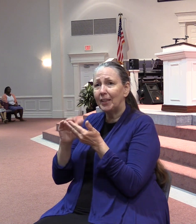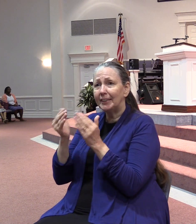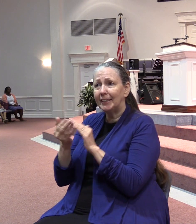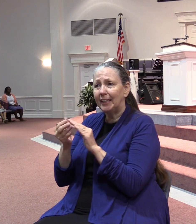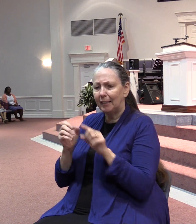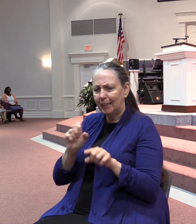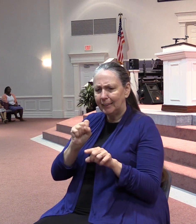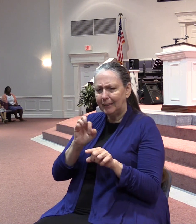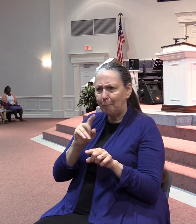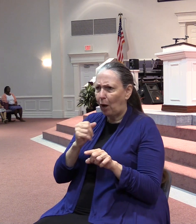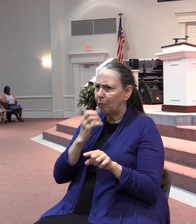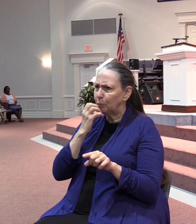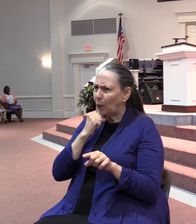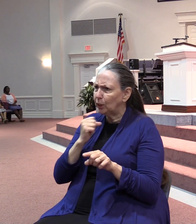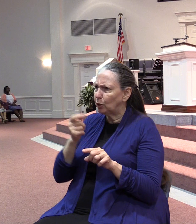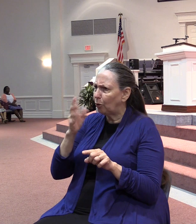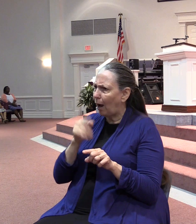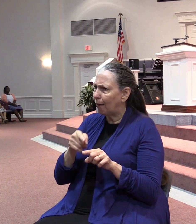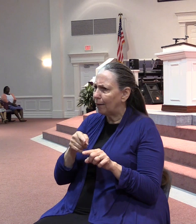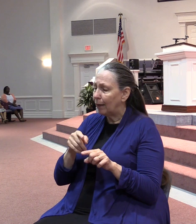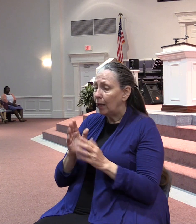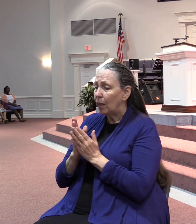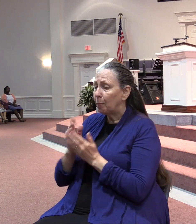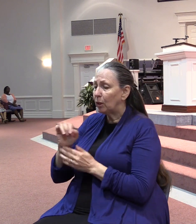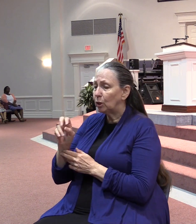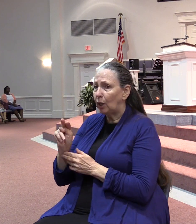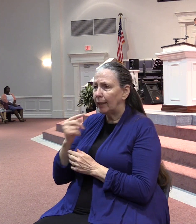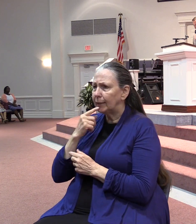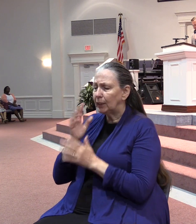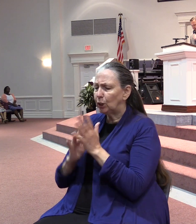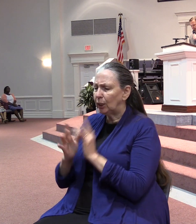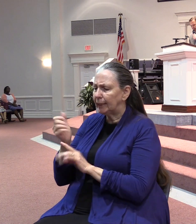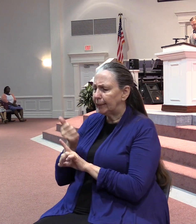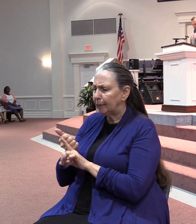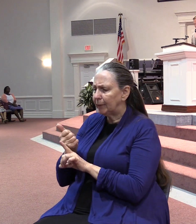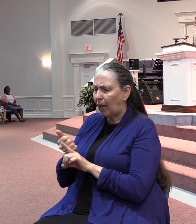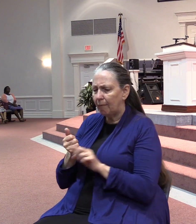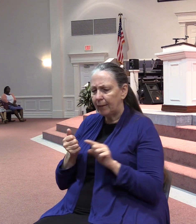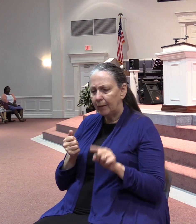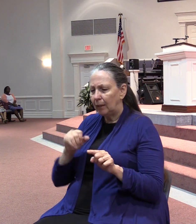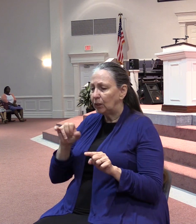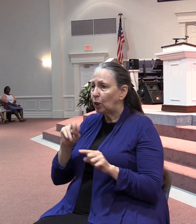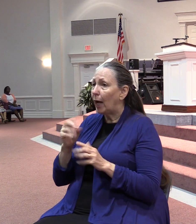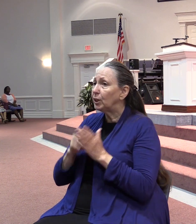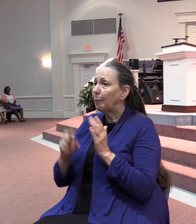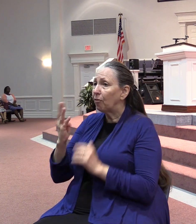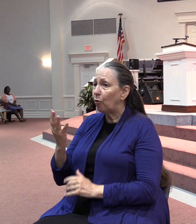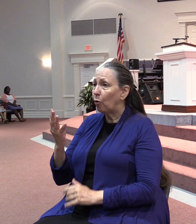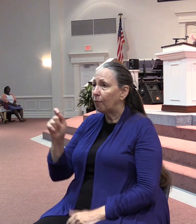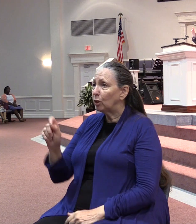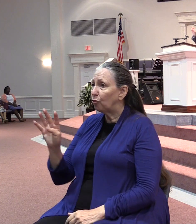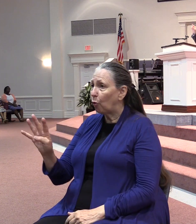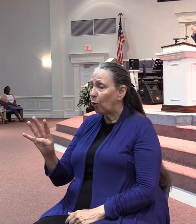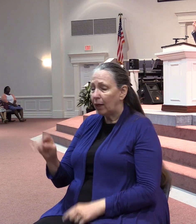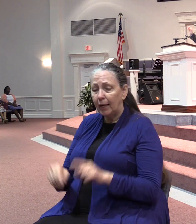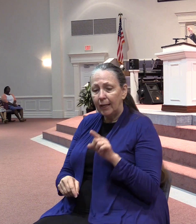of Samaria. According to the book of John, it says this about Jesus and about that city in John 4 and 4. The Bible says